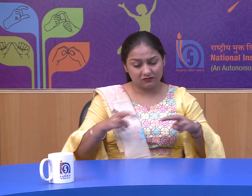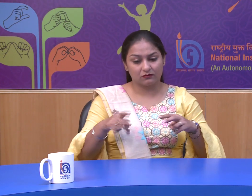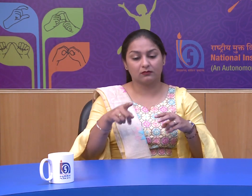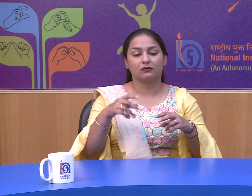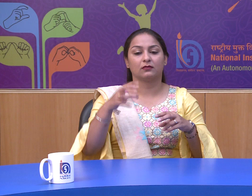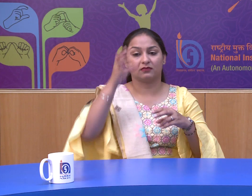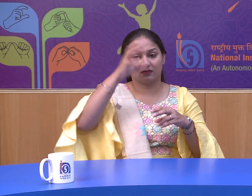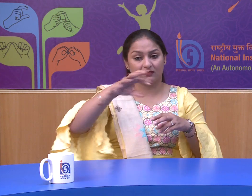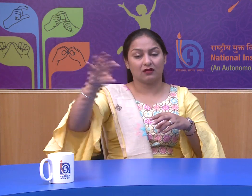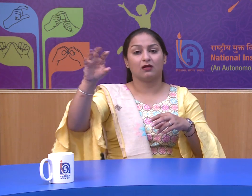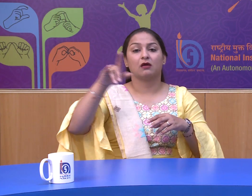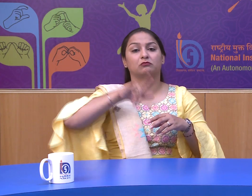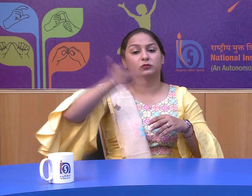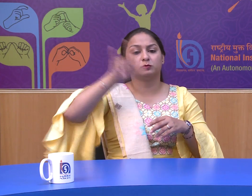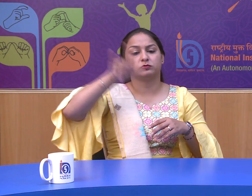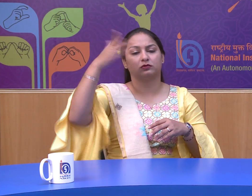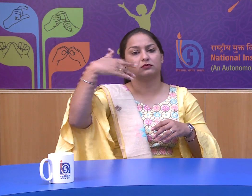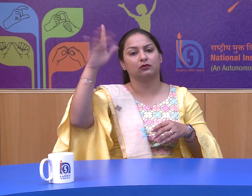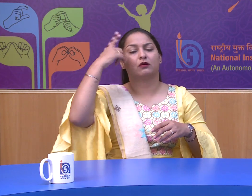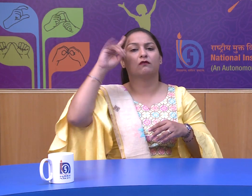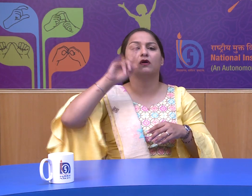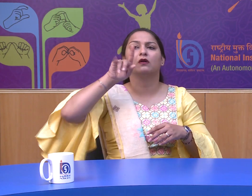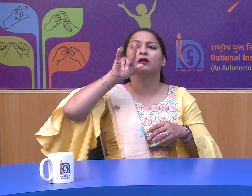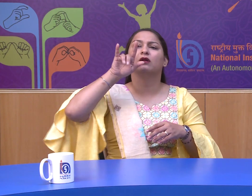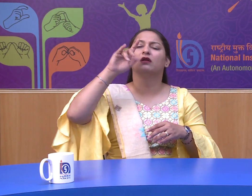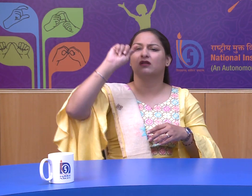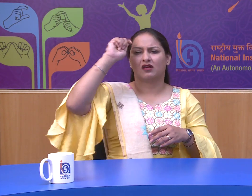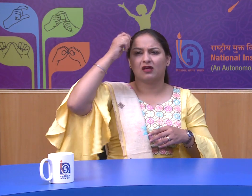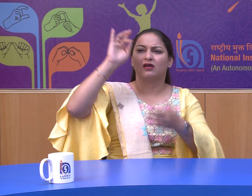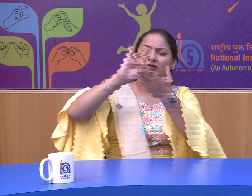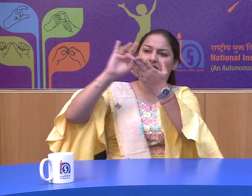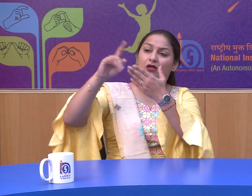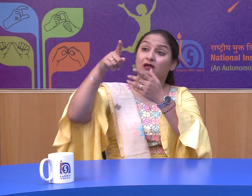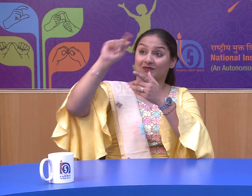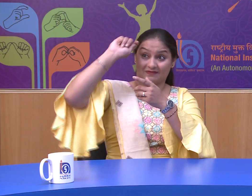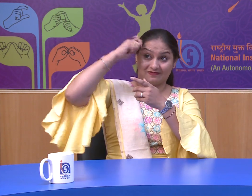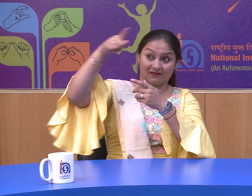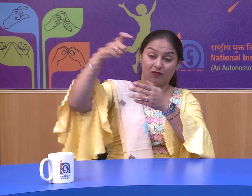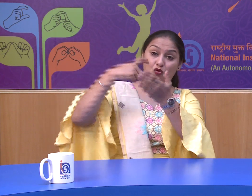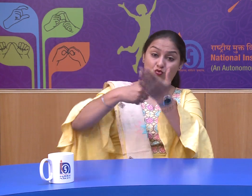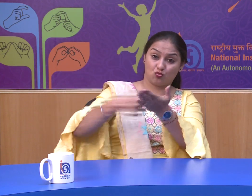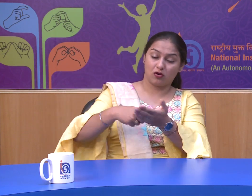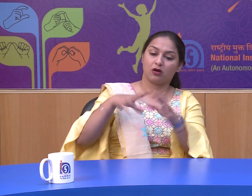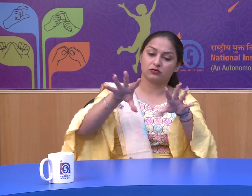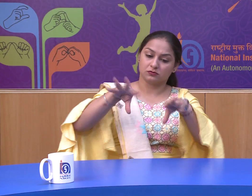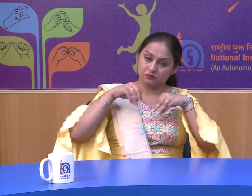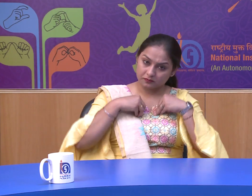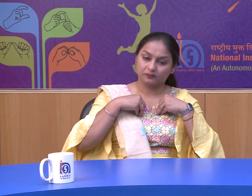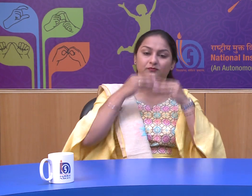foreign lands, and many foreign rulers adopted Buddhism as